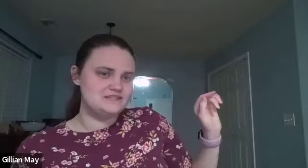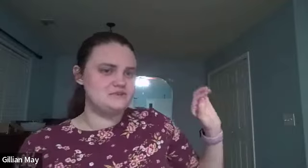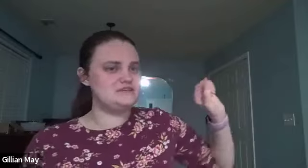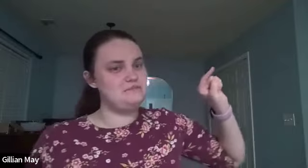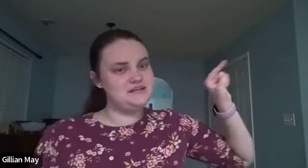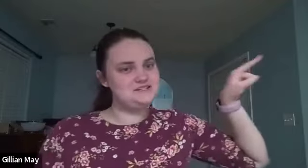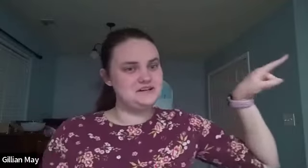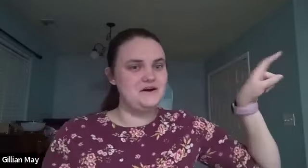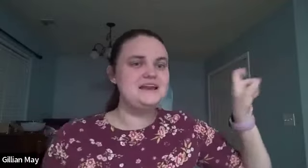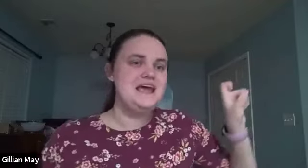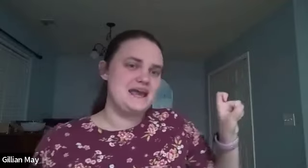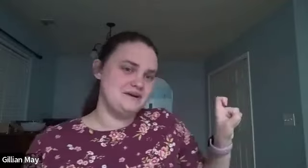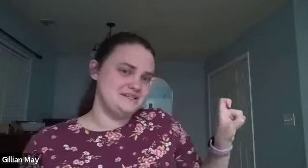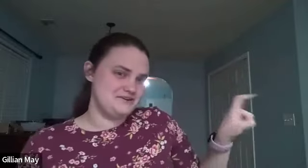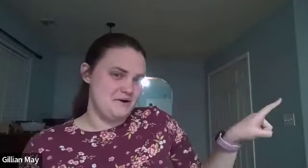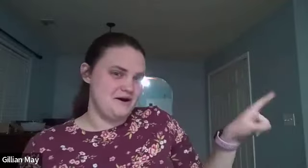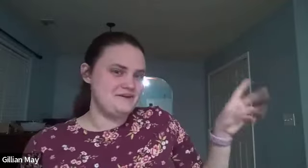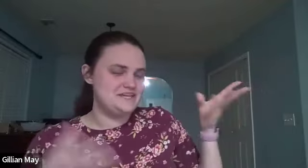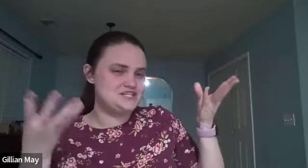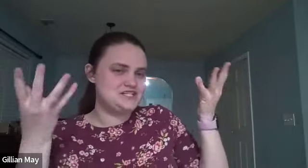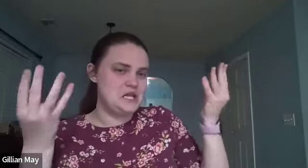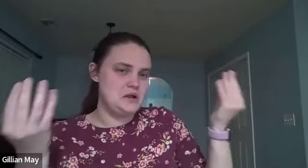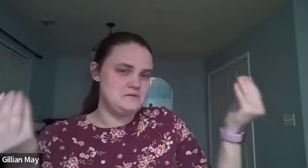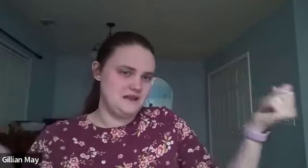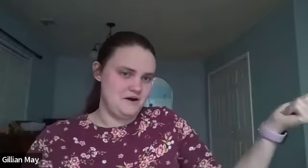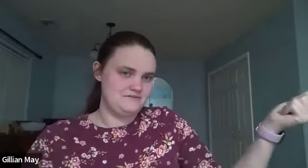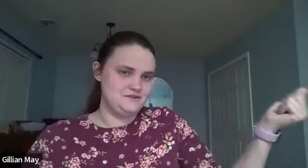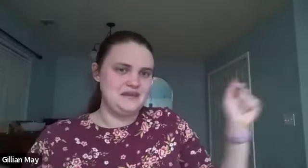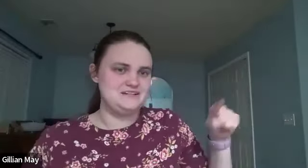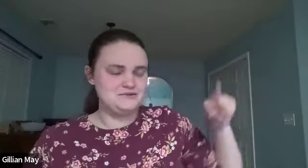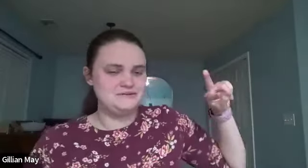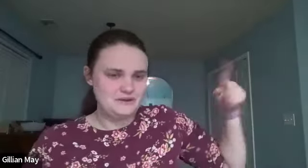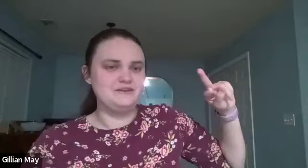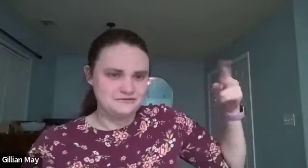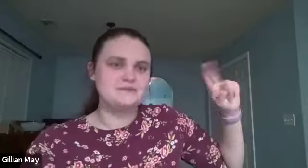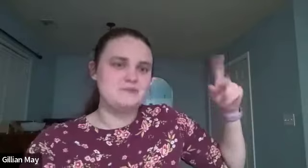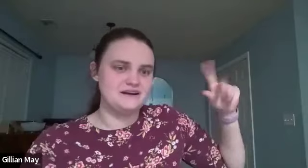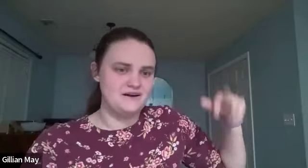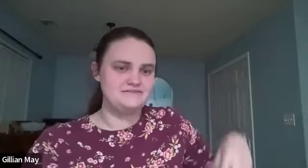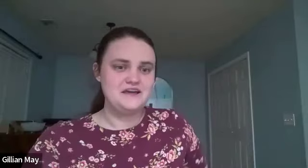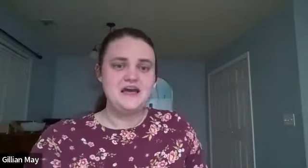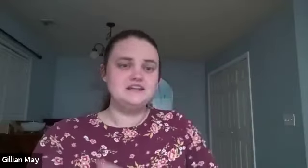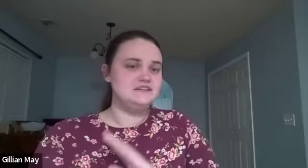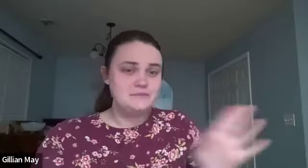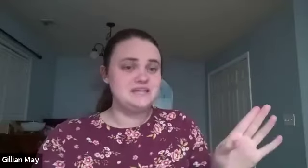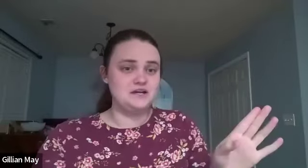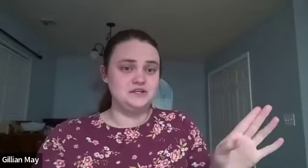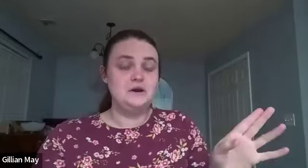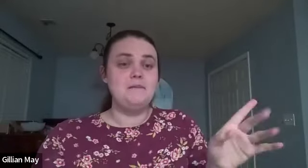where there's a button to turn it on and a button to turn them off. And they just slowly come off. You can't do a quick little flip on and off. Let me tell you,